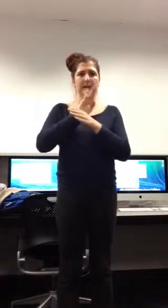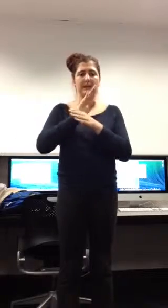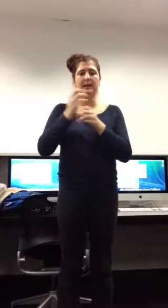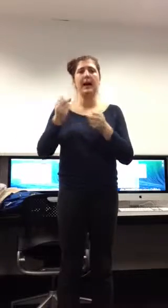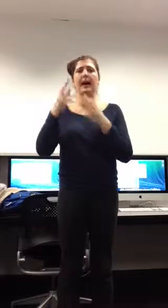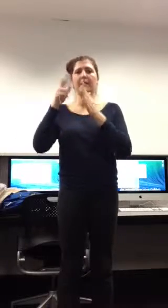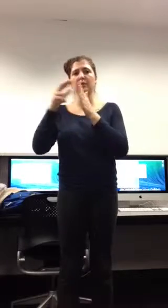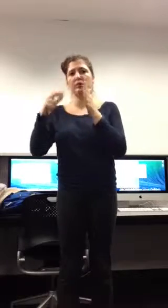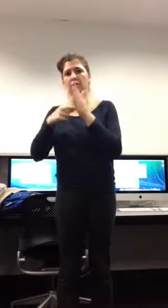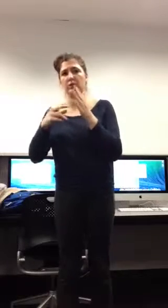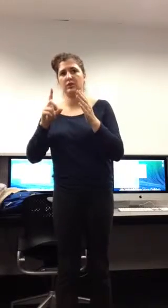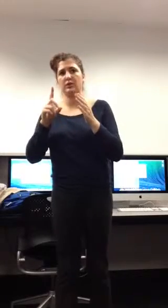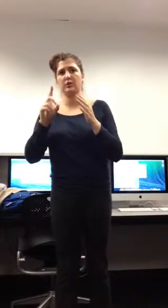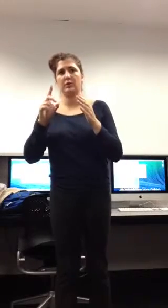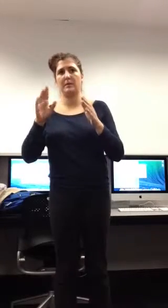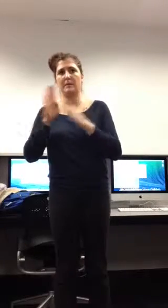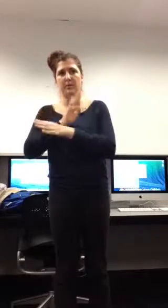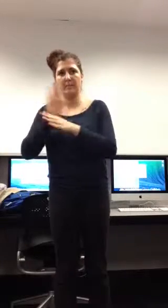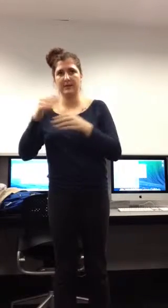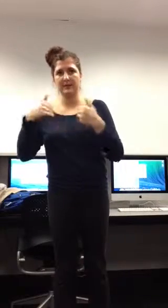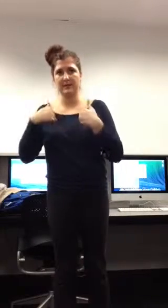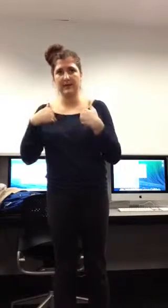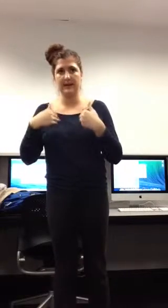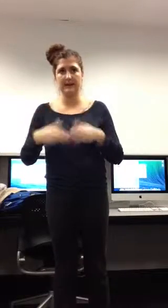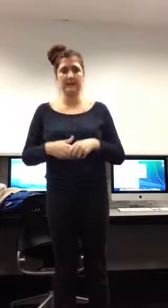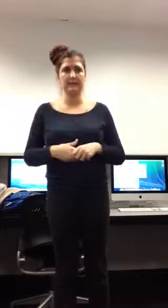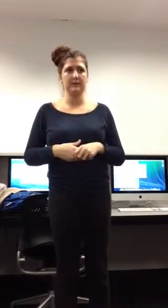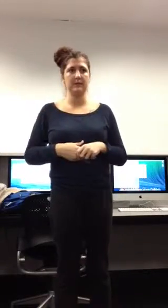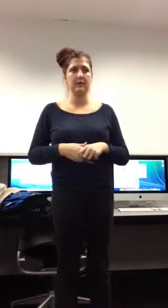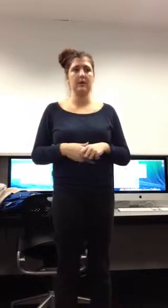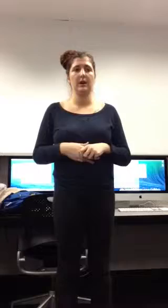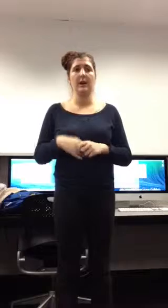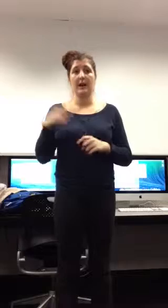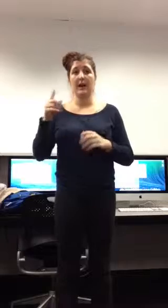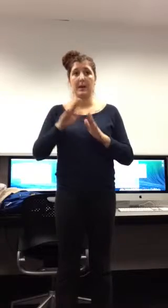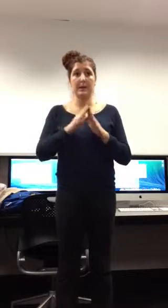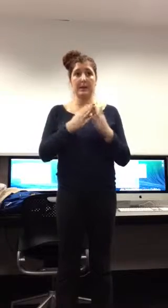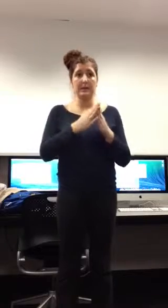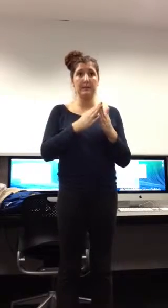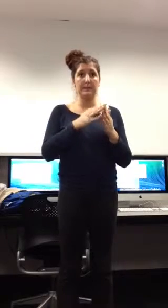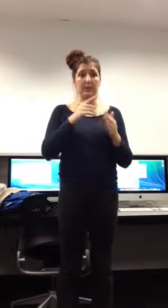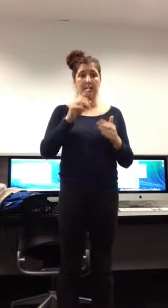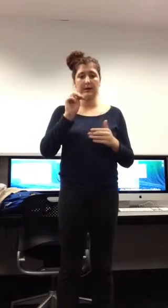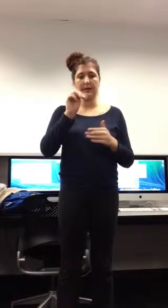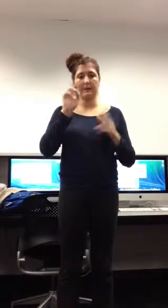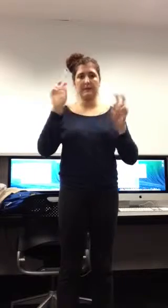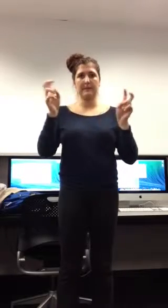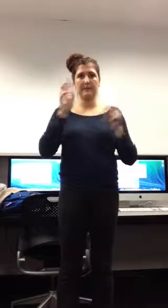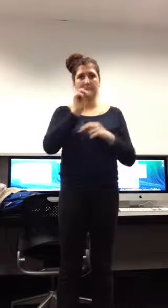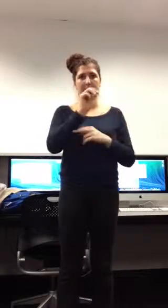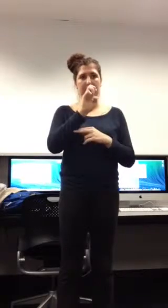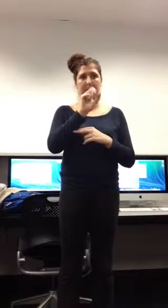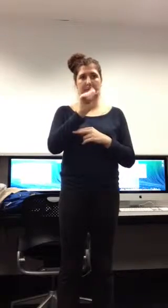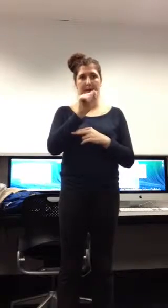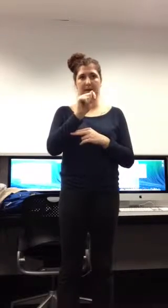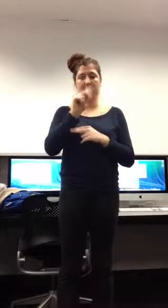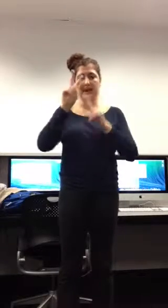Thankfully to Upton Sinclair's book, the Meat Inspection Act and the Pure Food and Drug Act